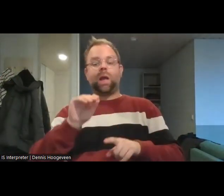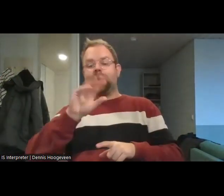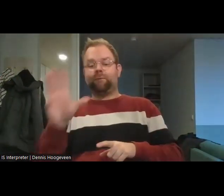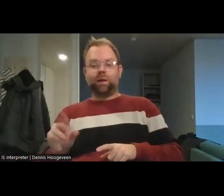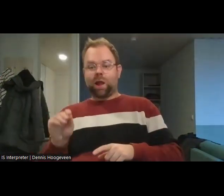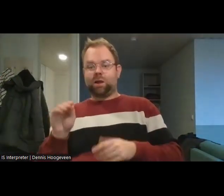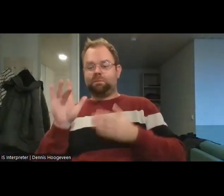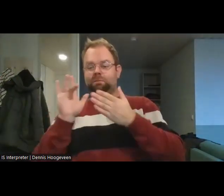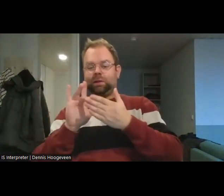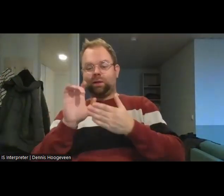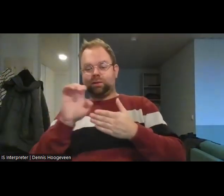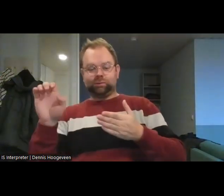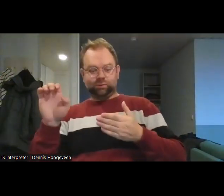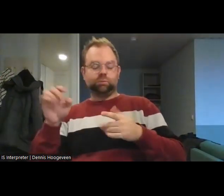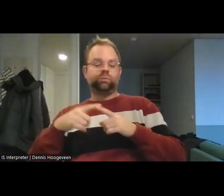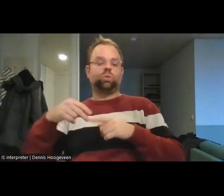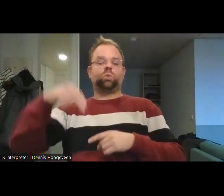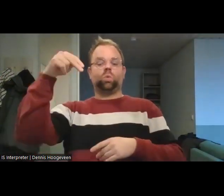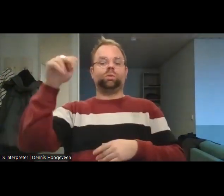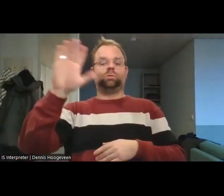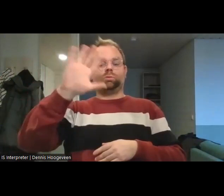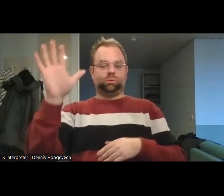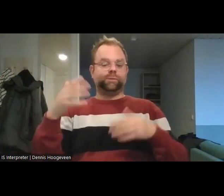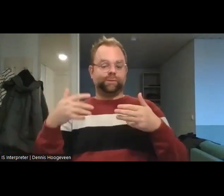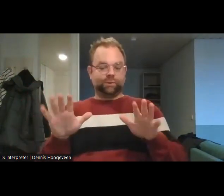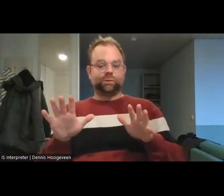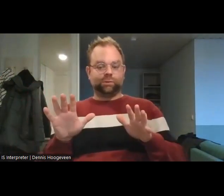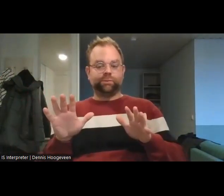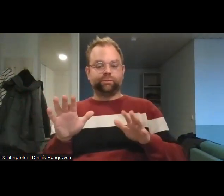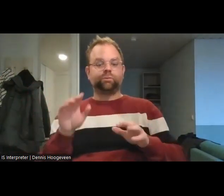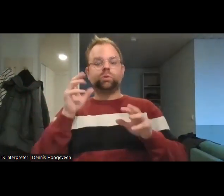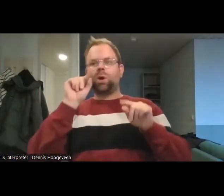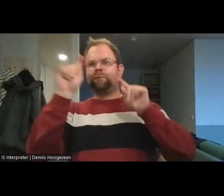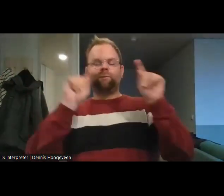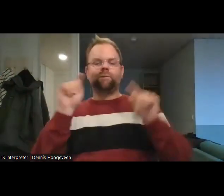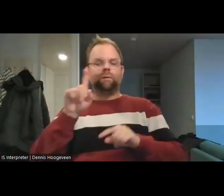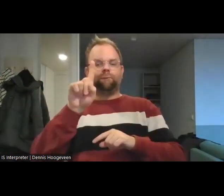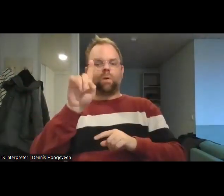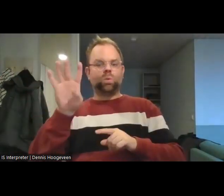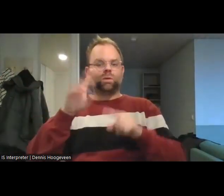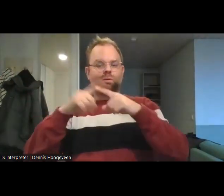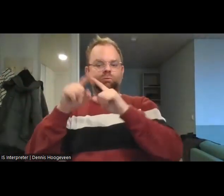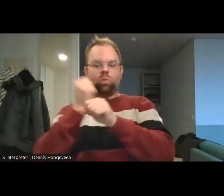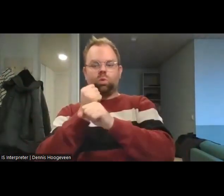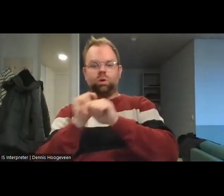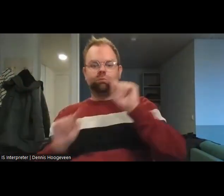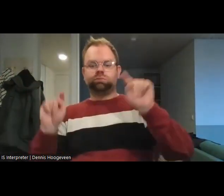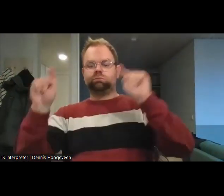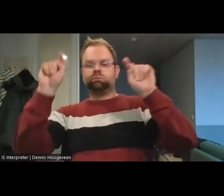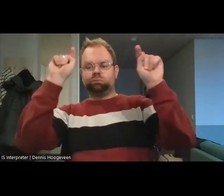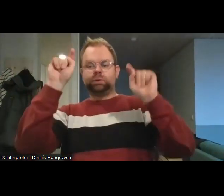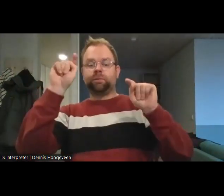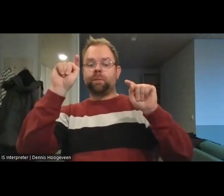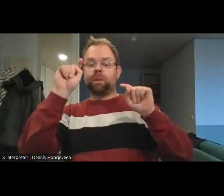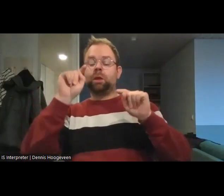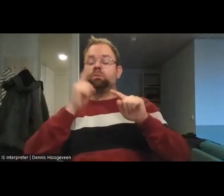operations come in, and as well some organizations of persons with disabilities and trainers with disabilities